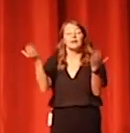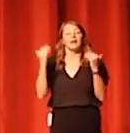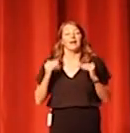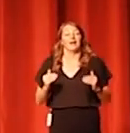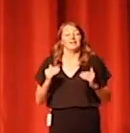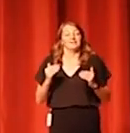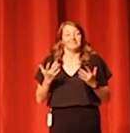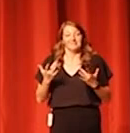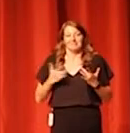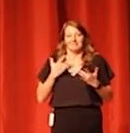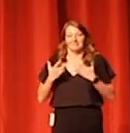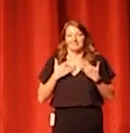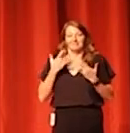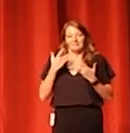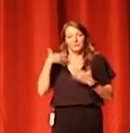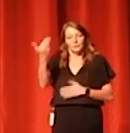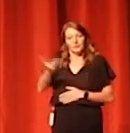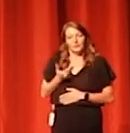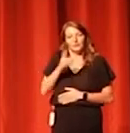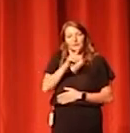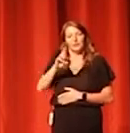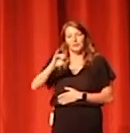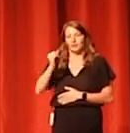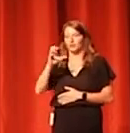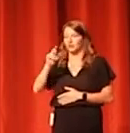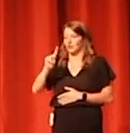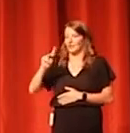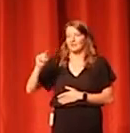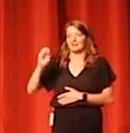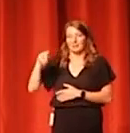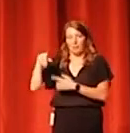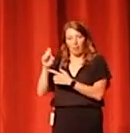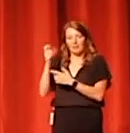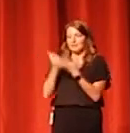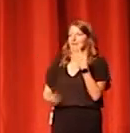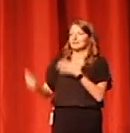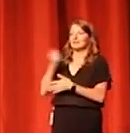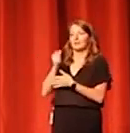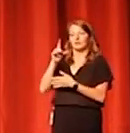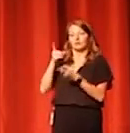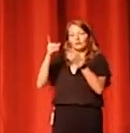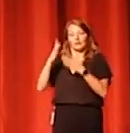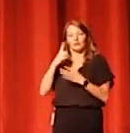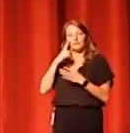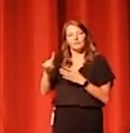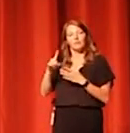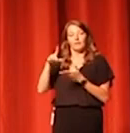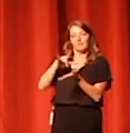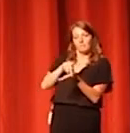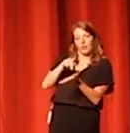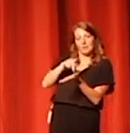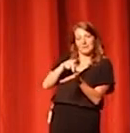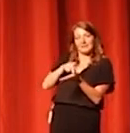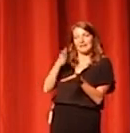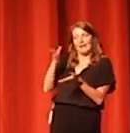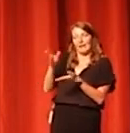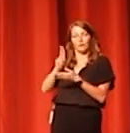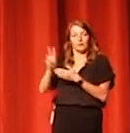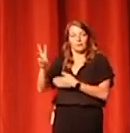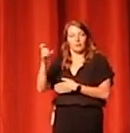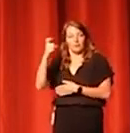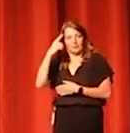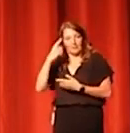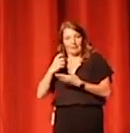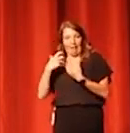And I'm delighted to introduce Dr. Jack Temple. He is the Senior Director of Pharmacy at UW Health and Associate Clinical Professor at